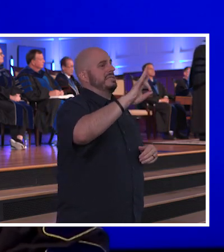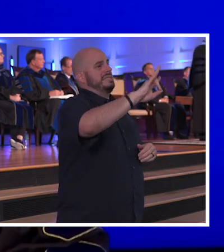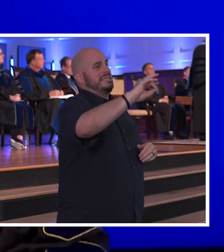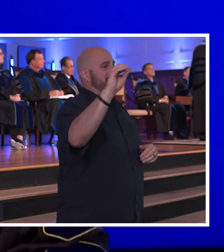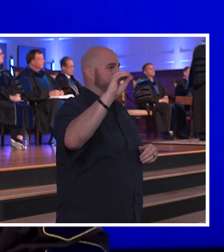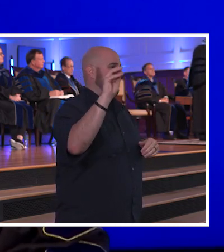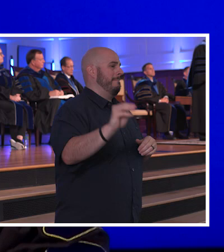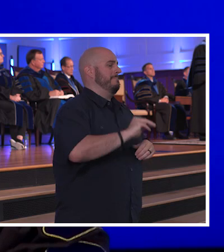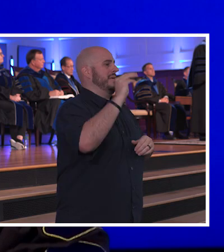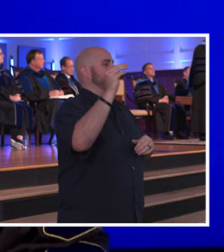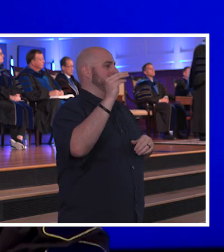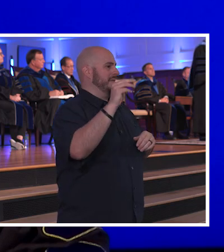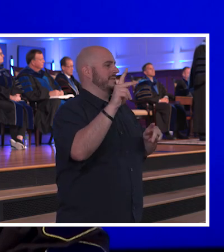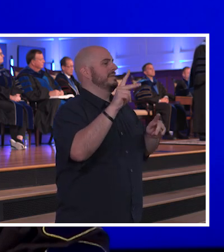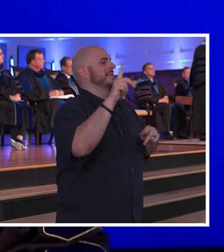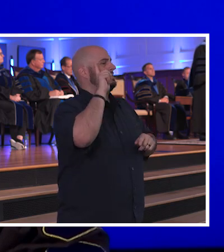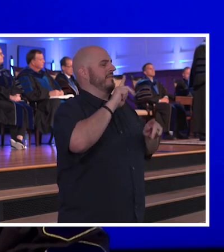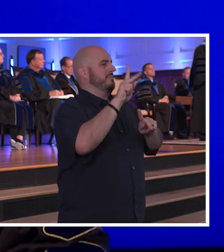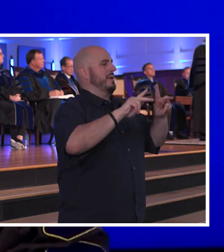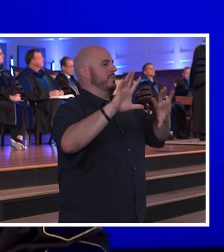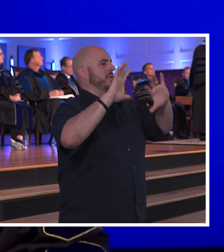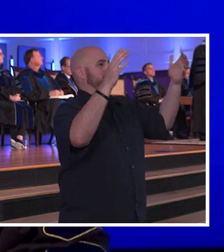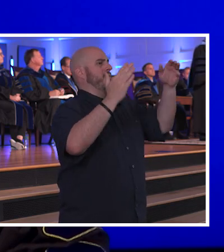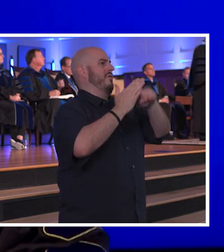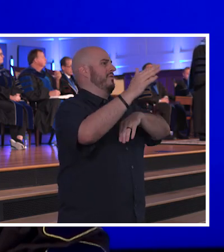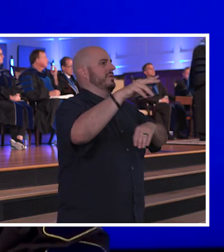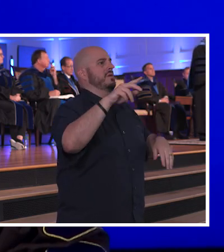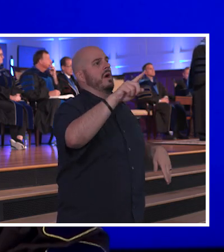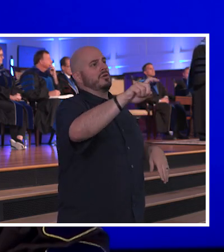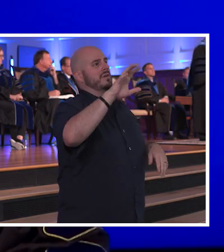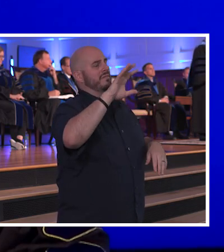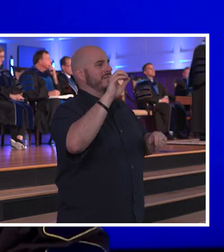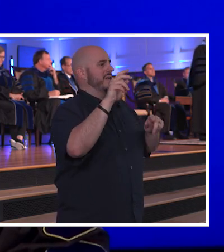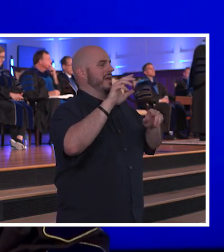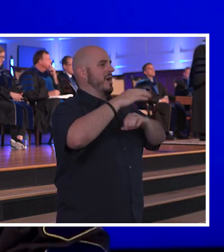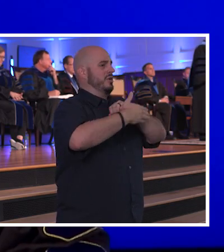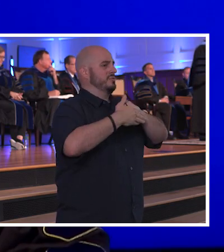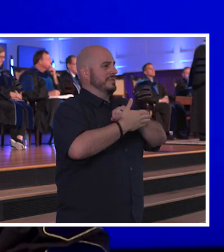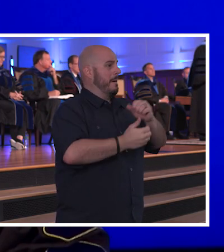in 234 countries, most of whom remain